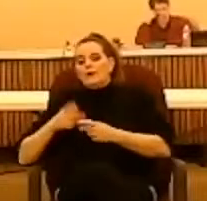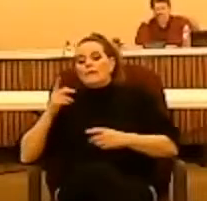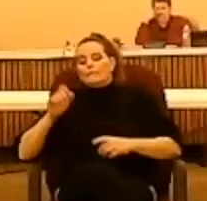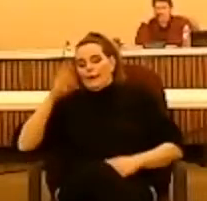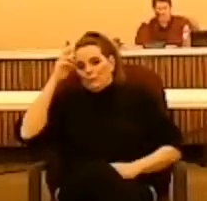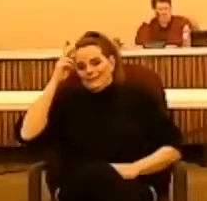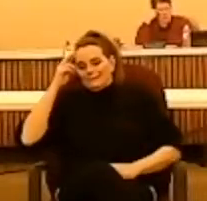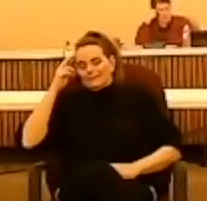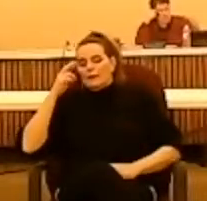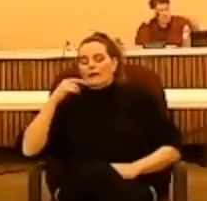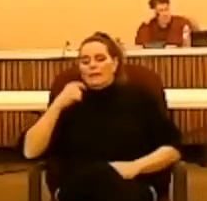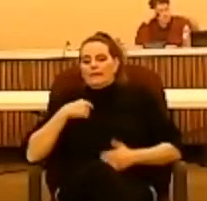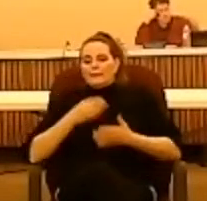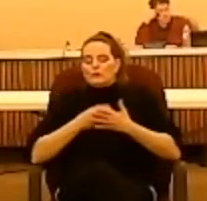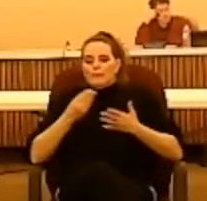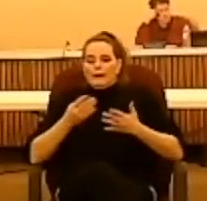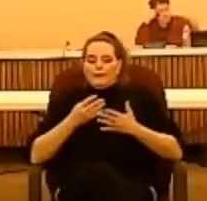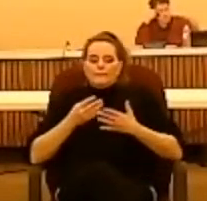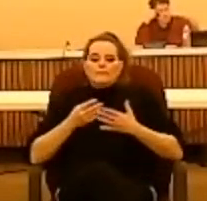Any further discussion?